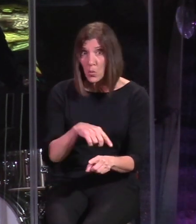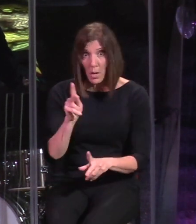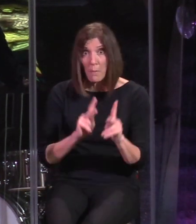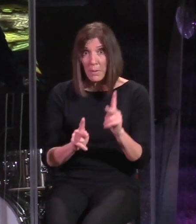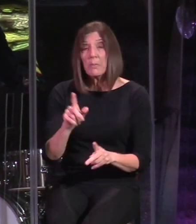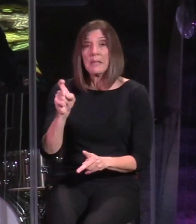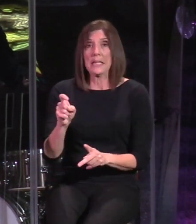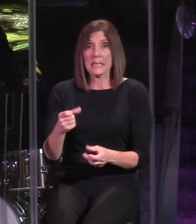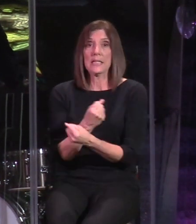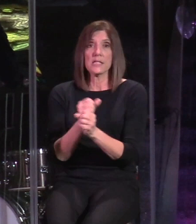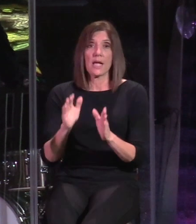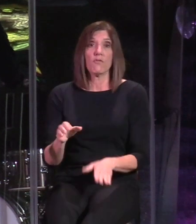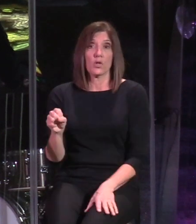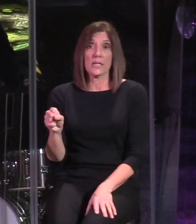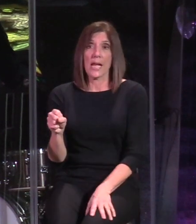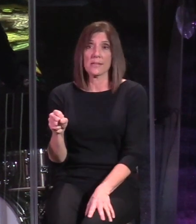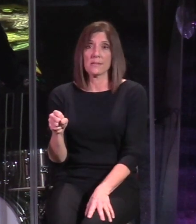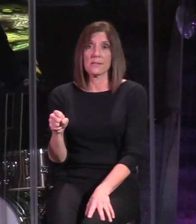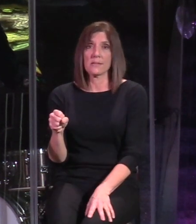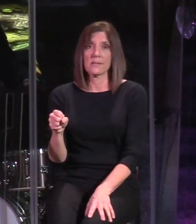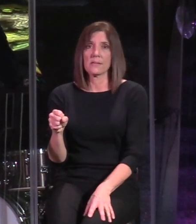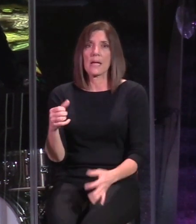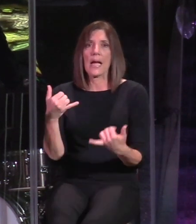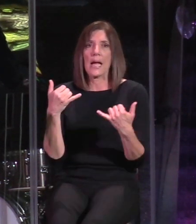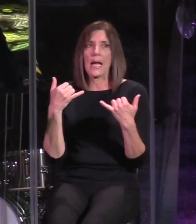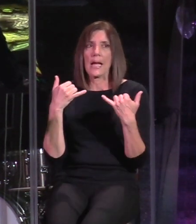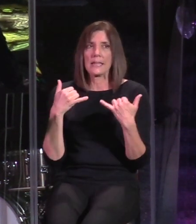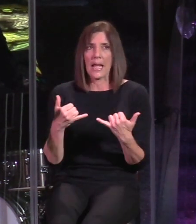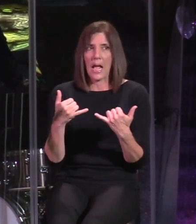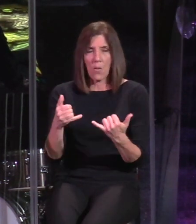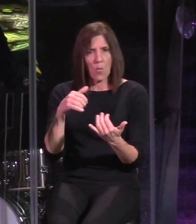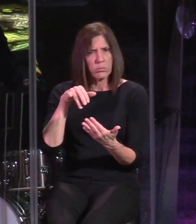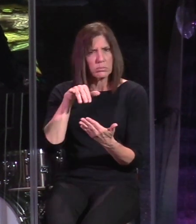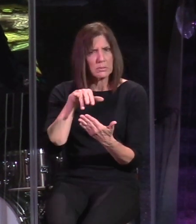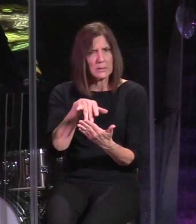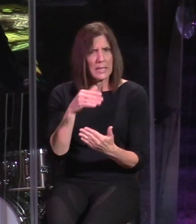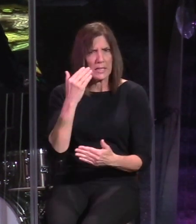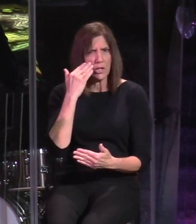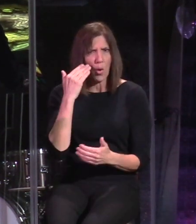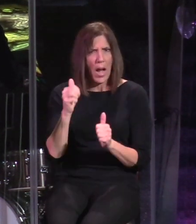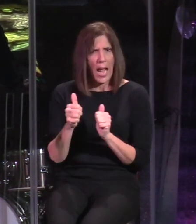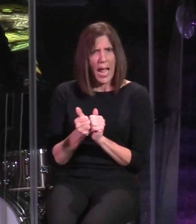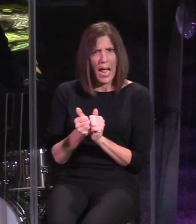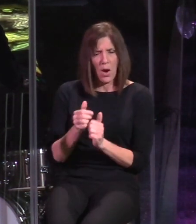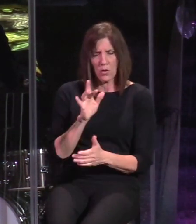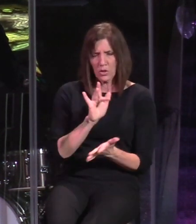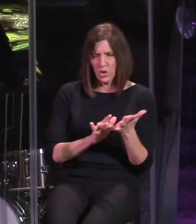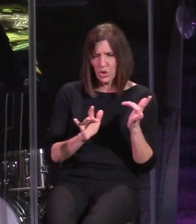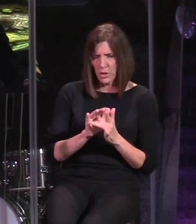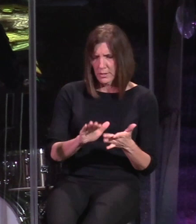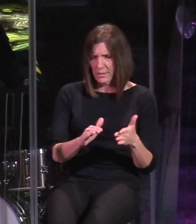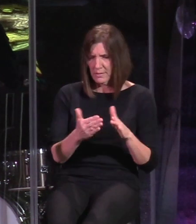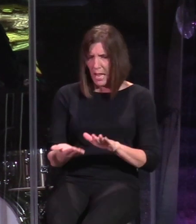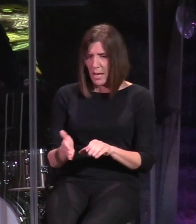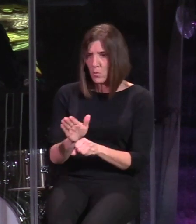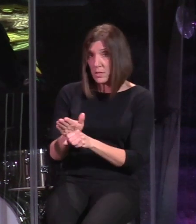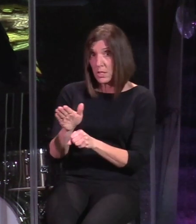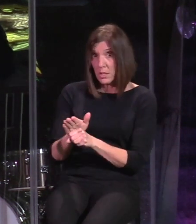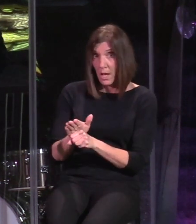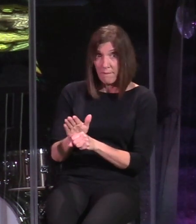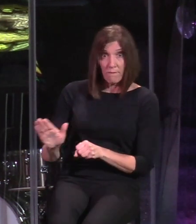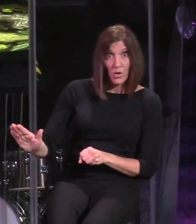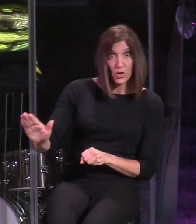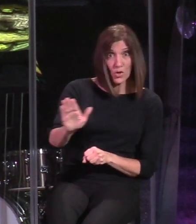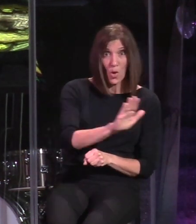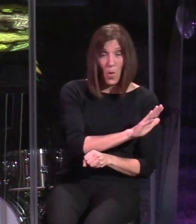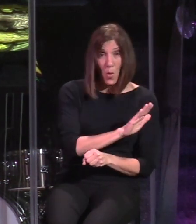Savior. Let's study and understand how Christ's death was sufficient for your redemption.